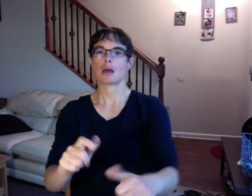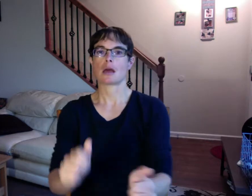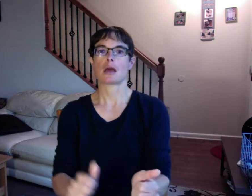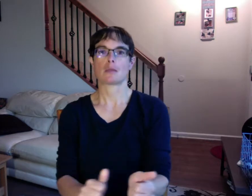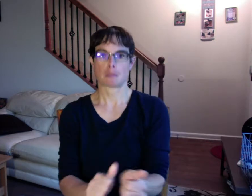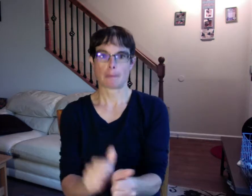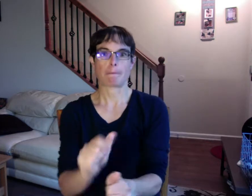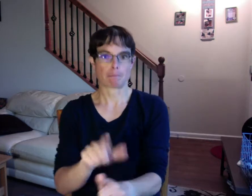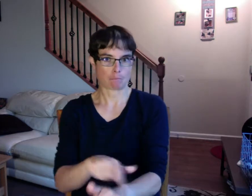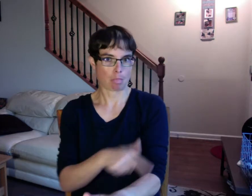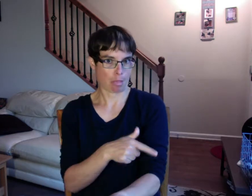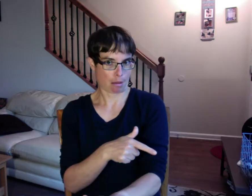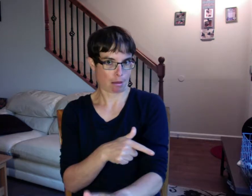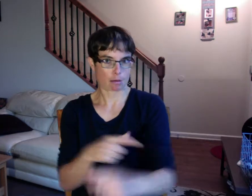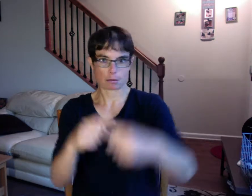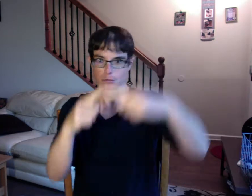longest leg.